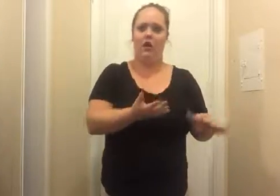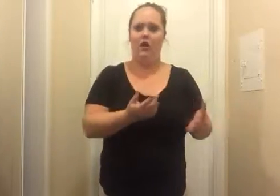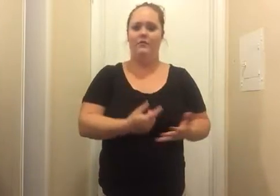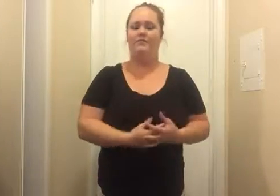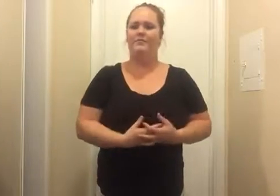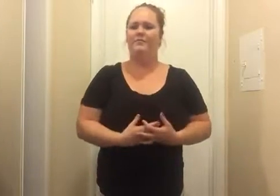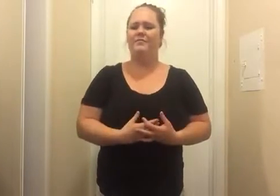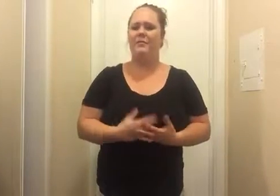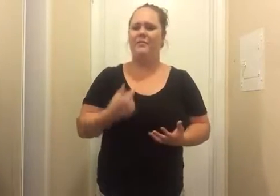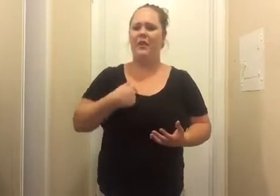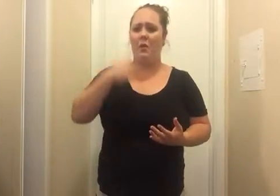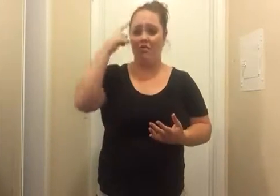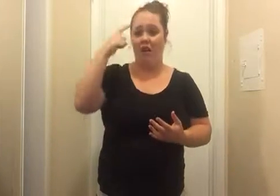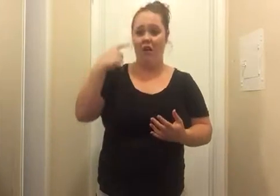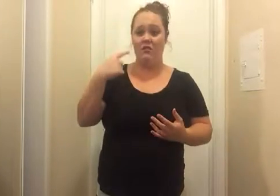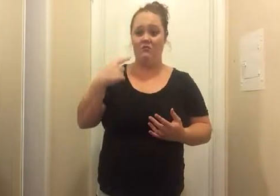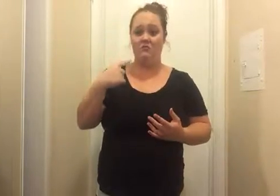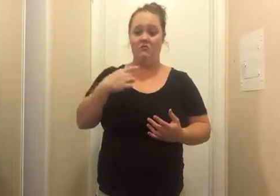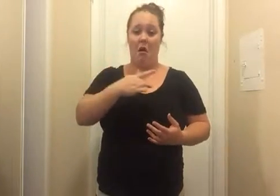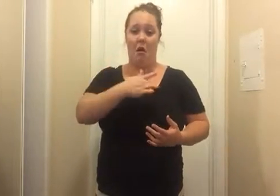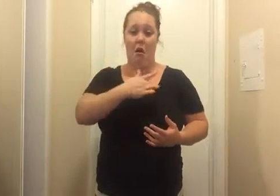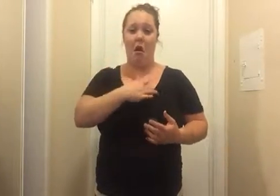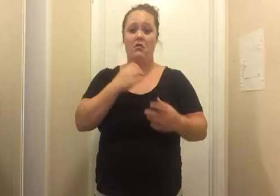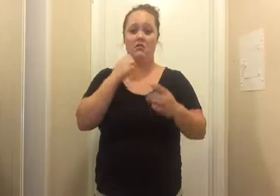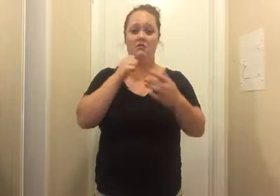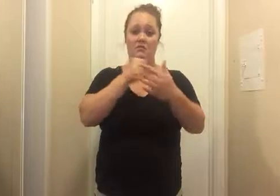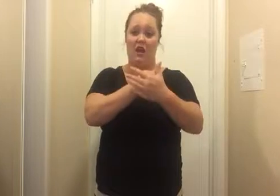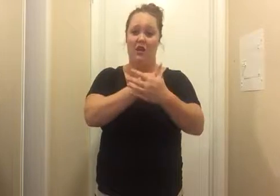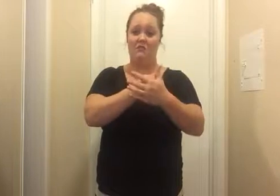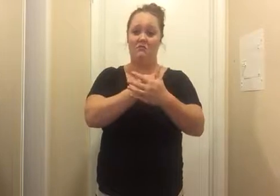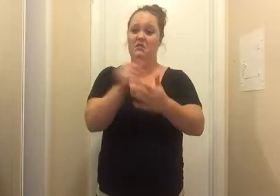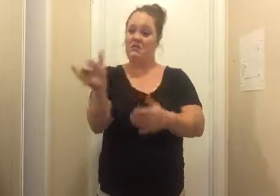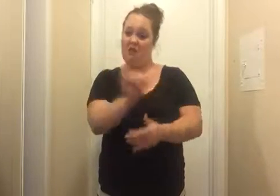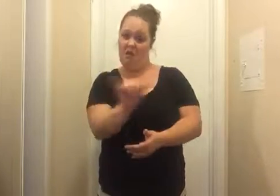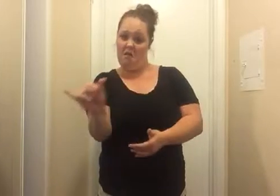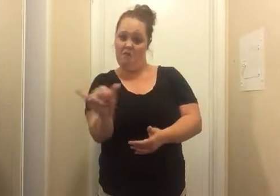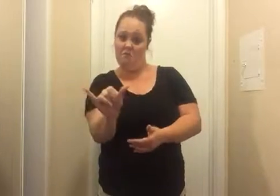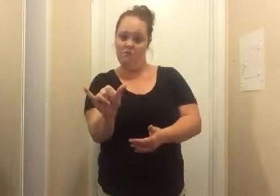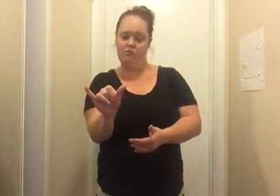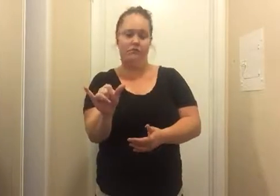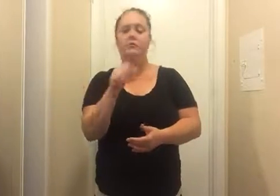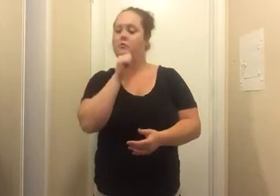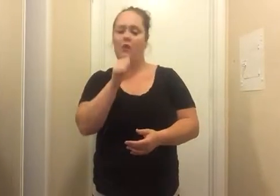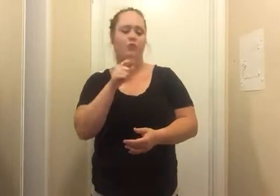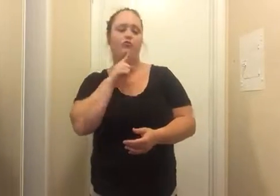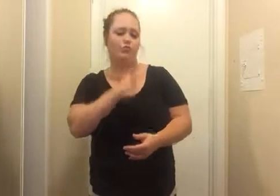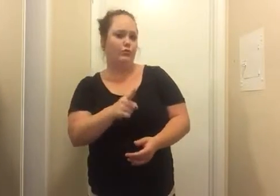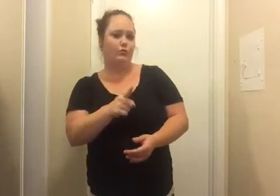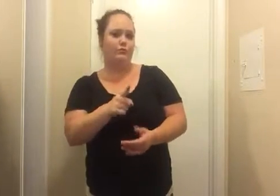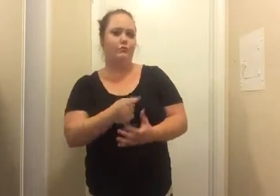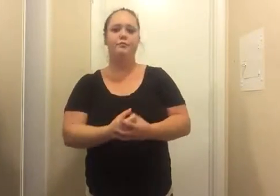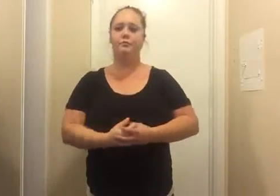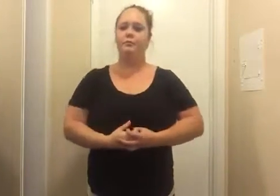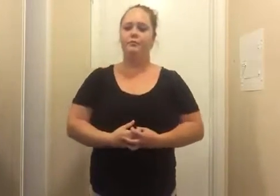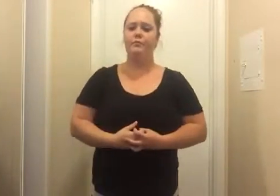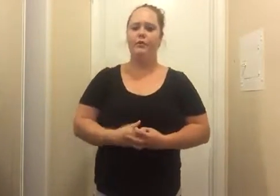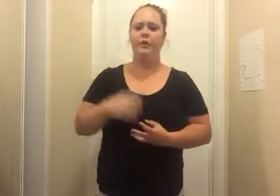kid. But this is not the case. This is not the case. When people talk about coronary artery disease, or when they talk about